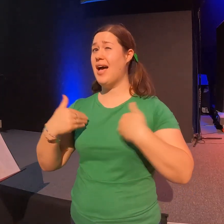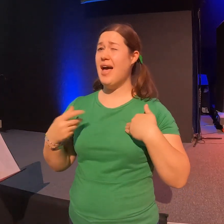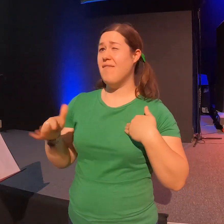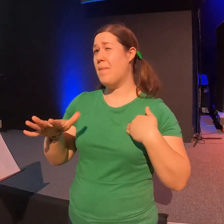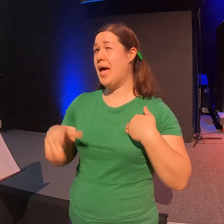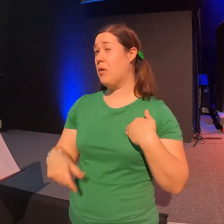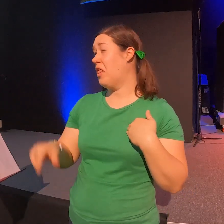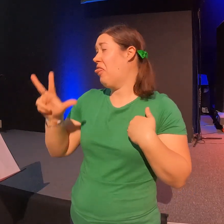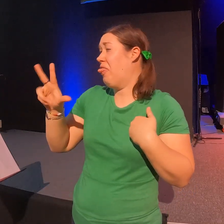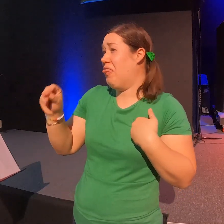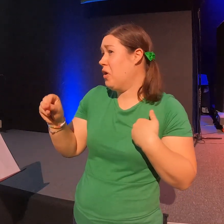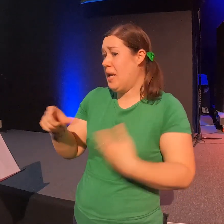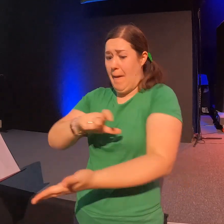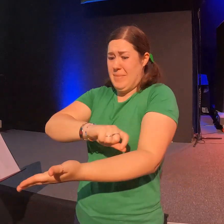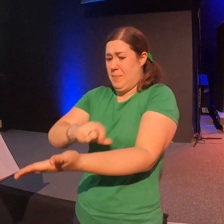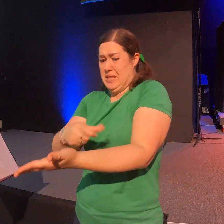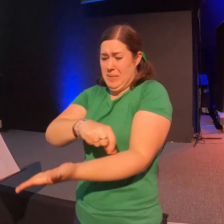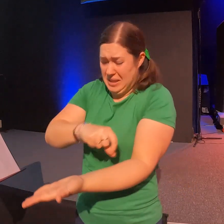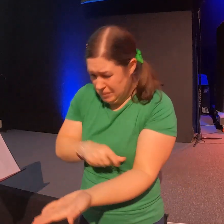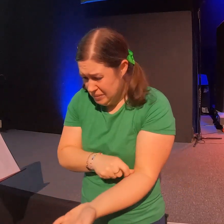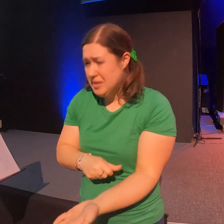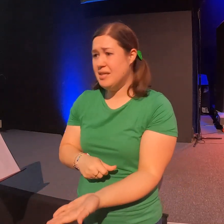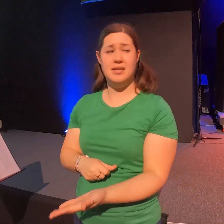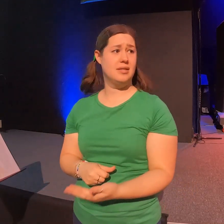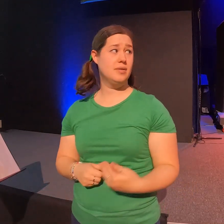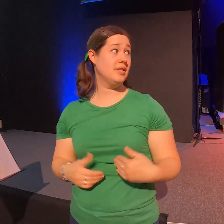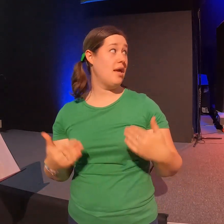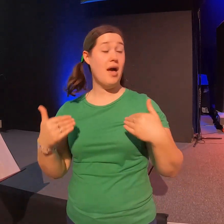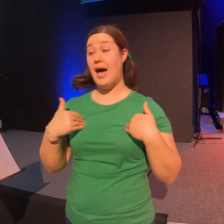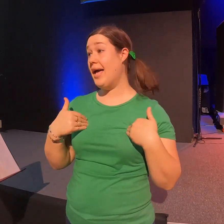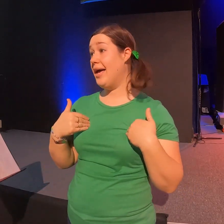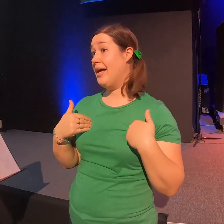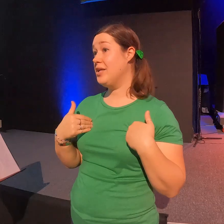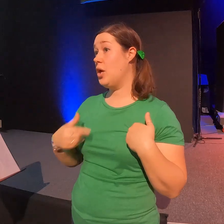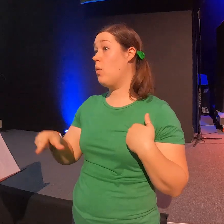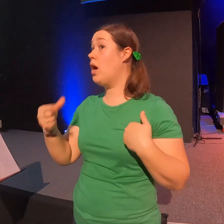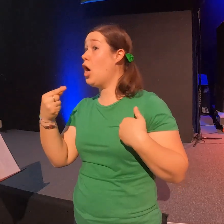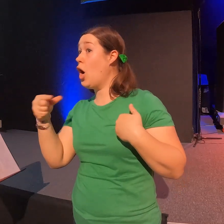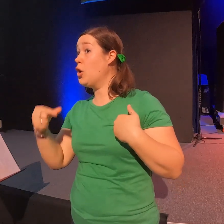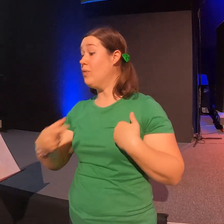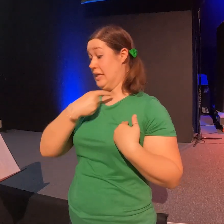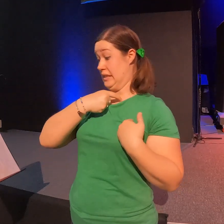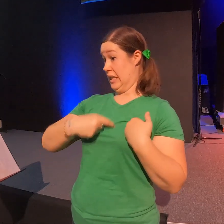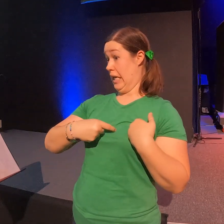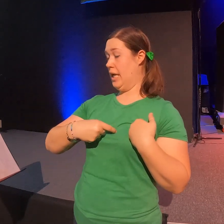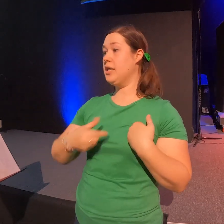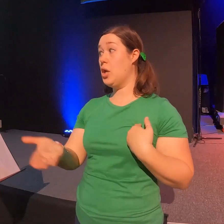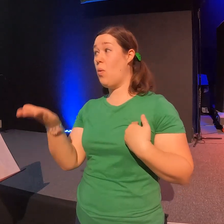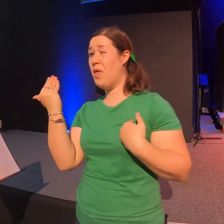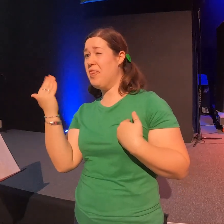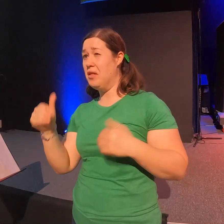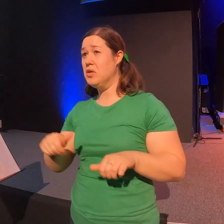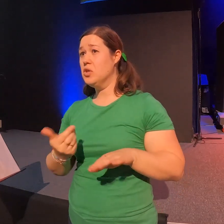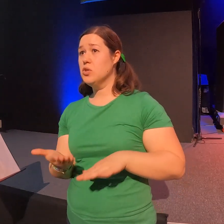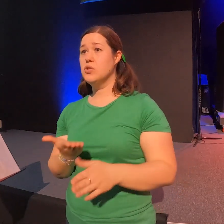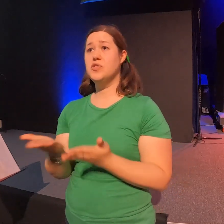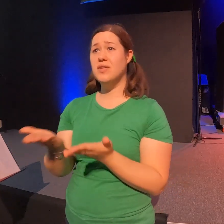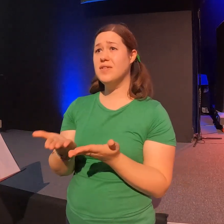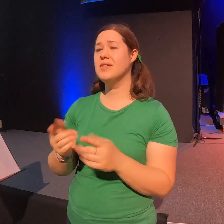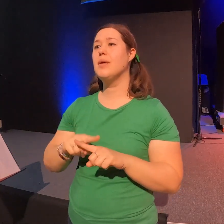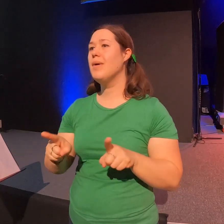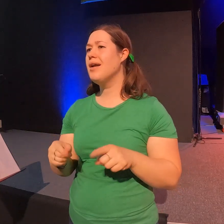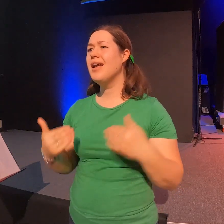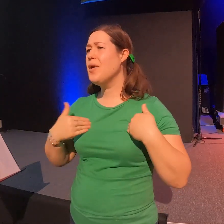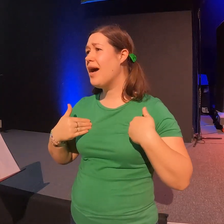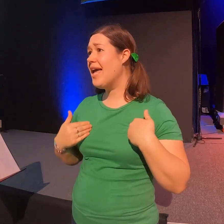my body today because I have a green tie in the other service, but I don't feel like wearing a tie. Besides, with this red hair, you know I'm Irish, so don't